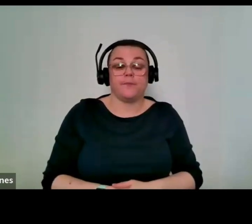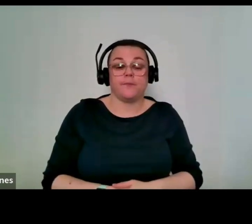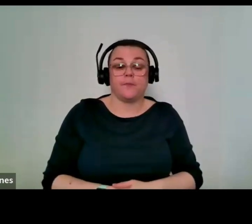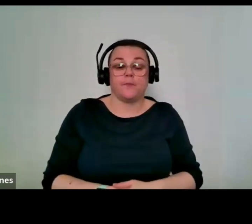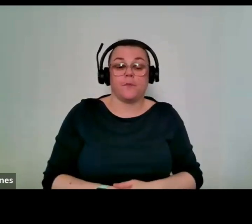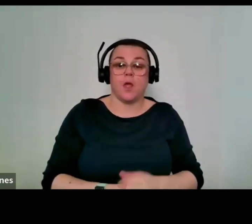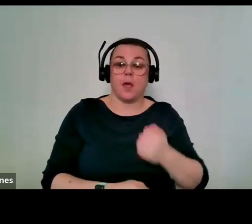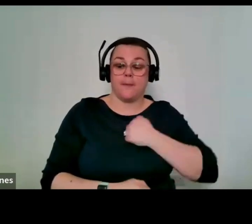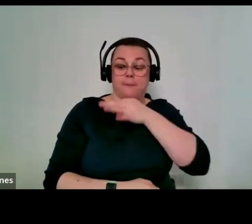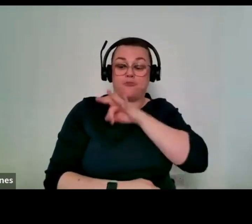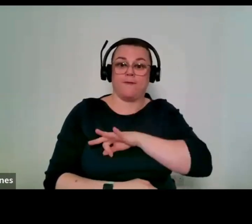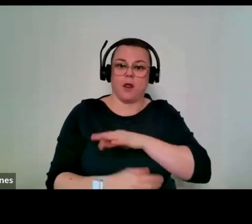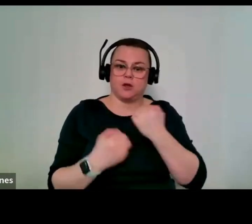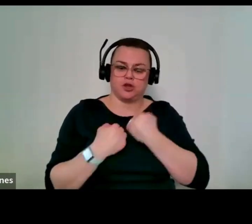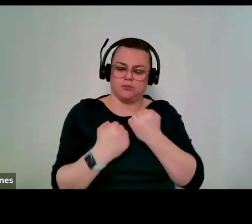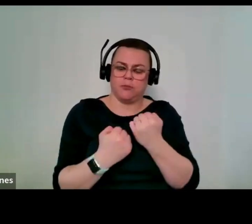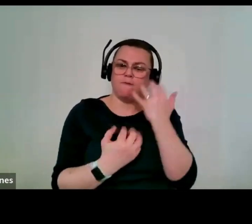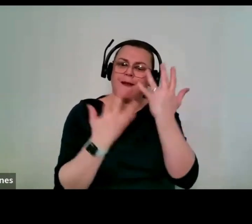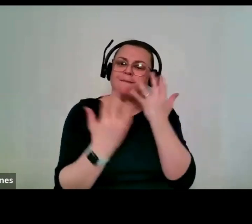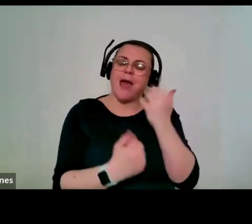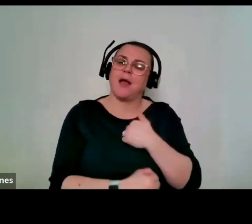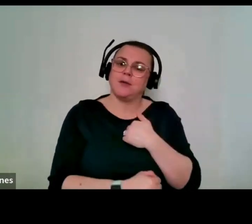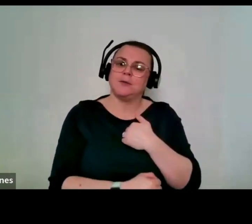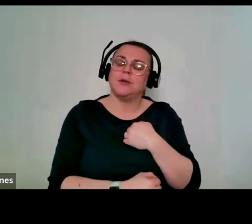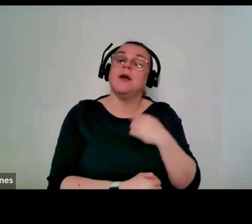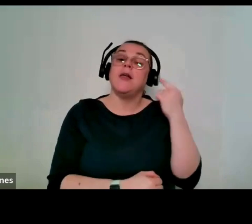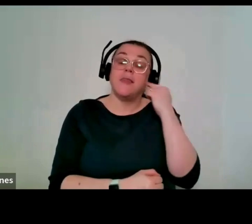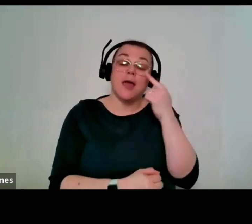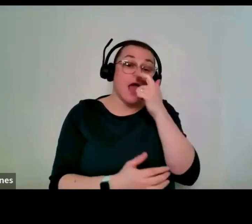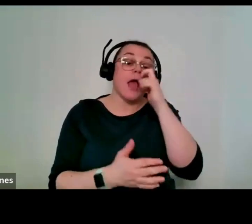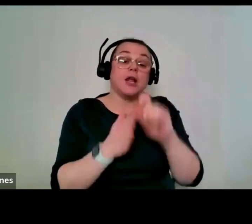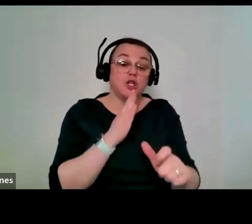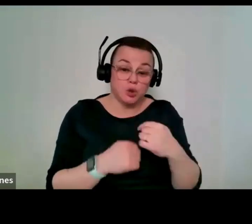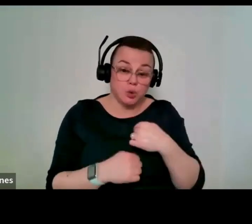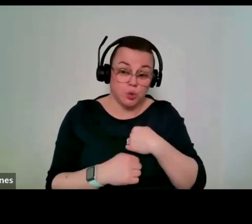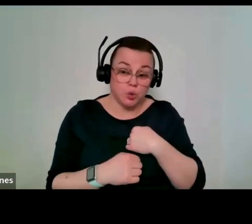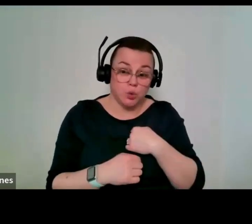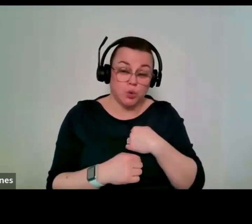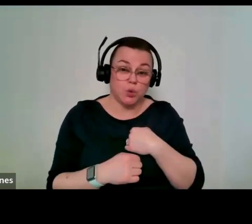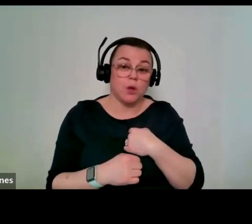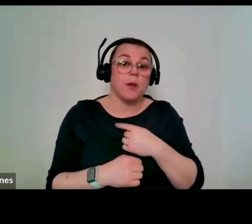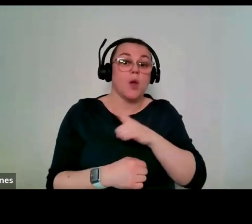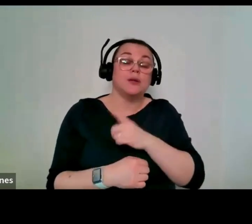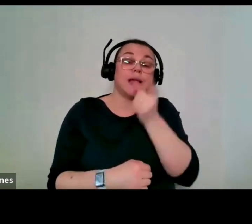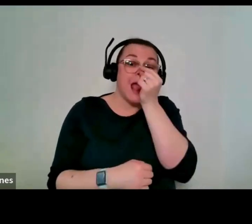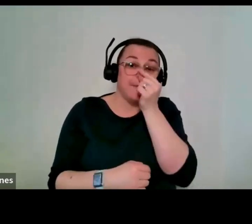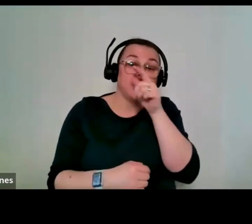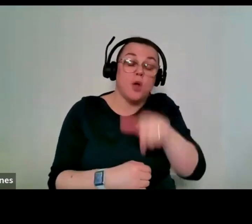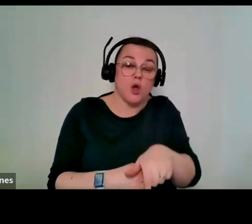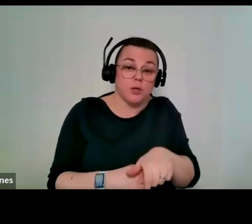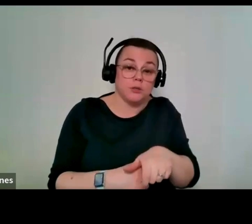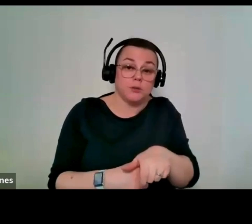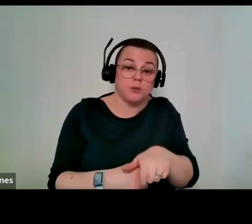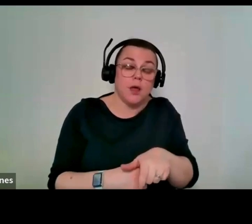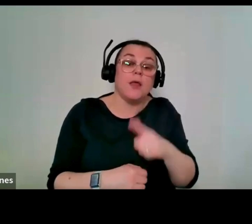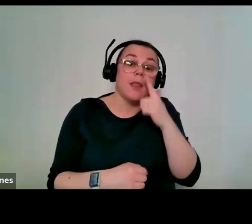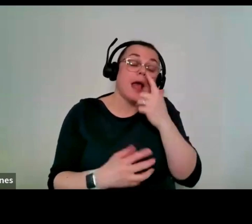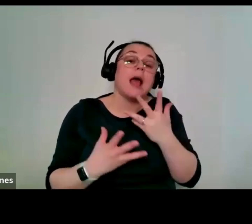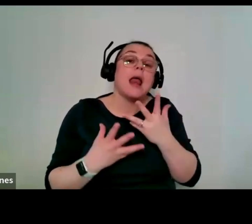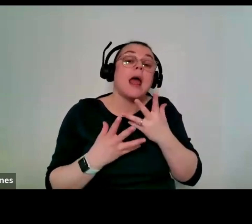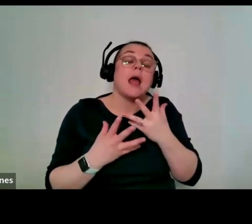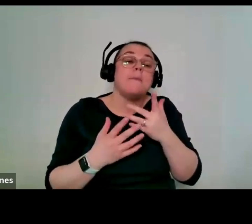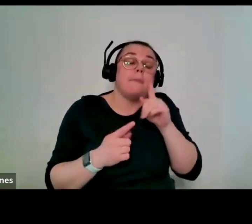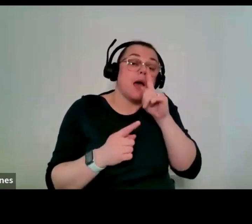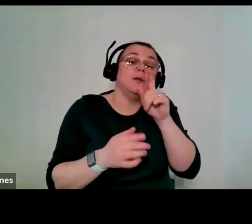Self-reflecting your privileges. Have a think about what you can do as an able person that perhaps a disabled person can't